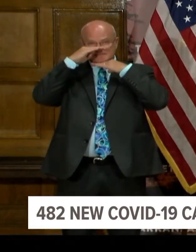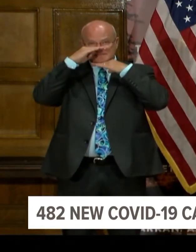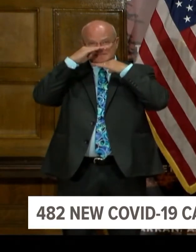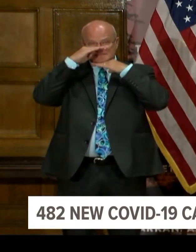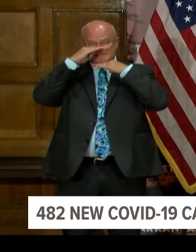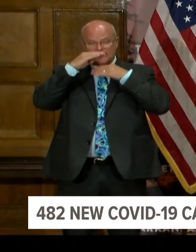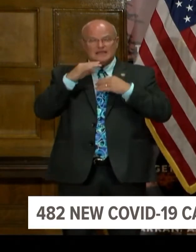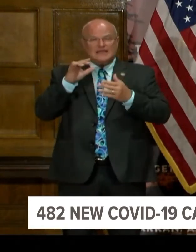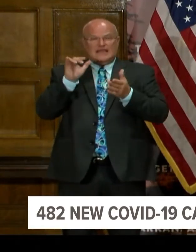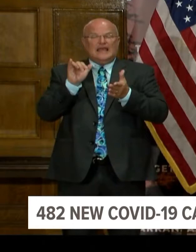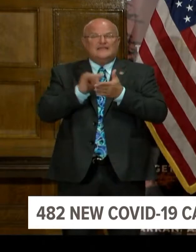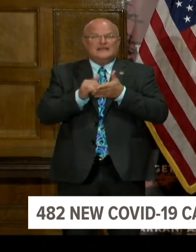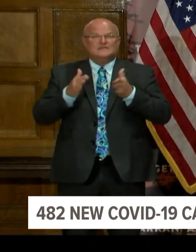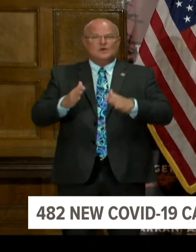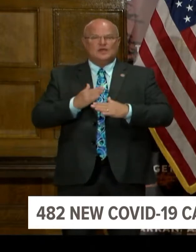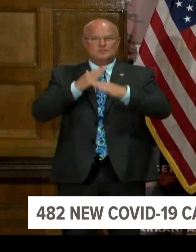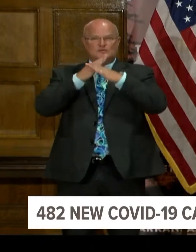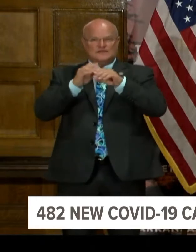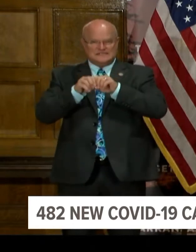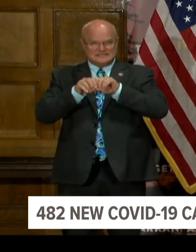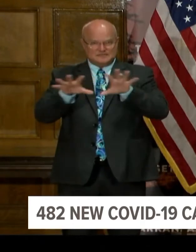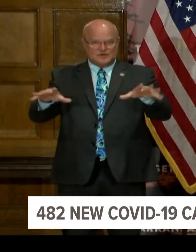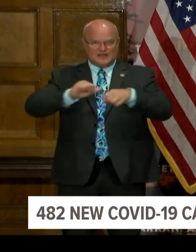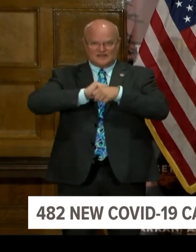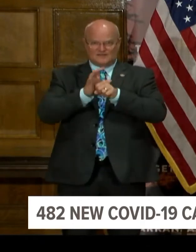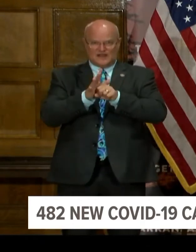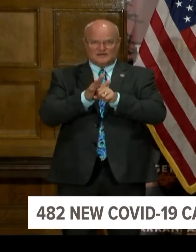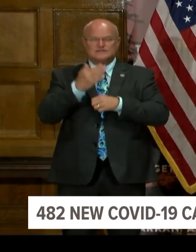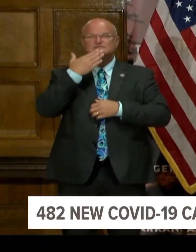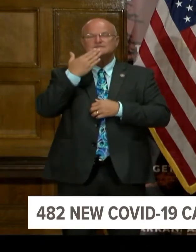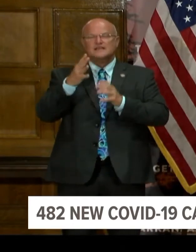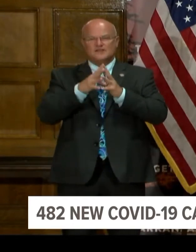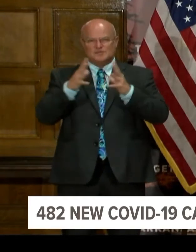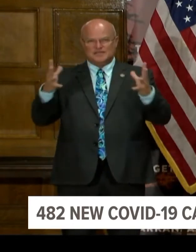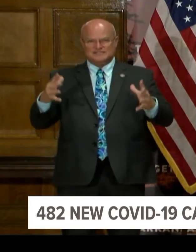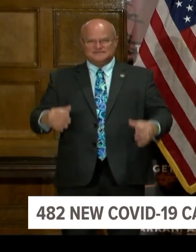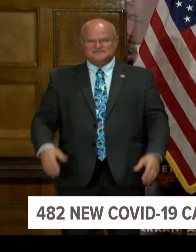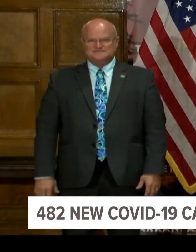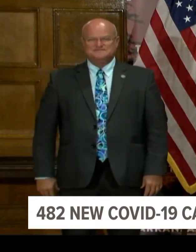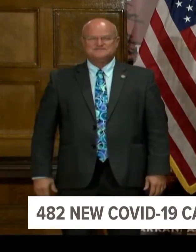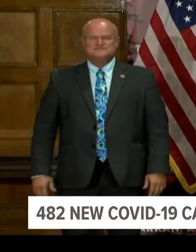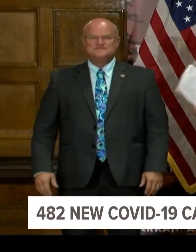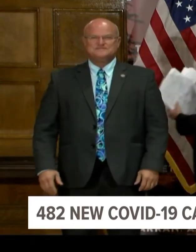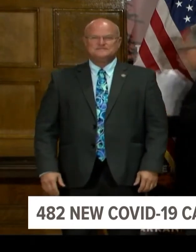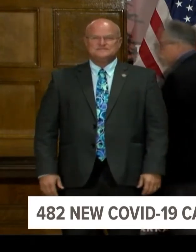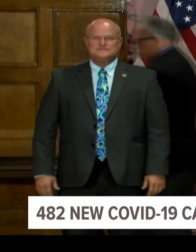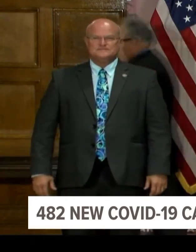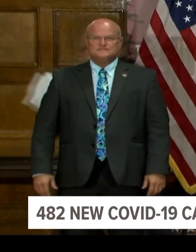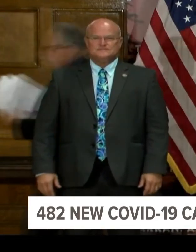mouth. That's the way you prevent spread of the virus. So thank you very much.